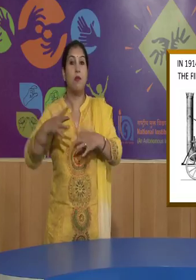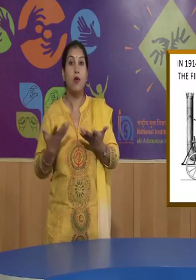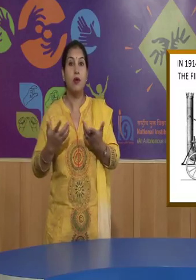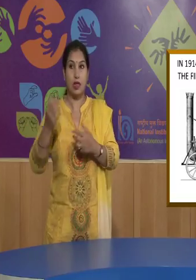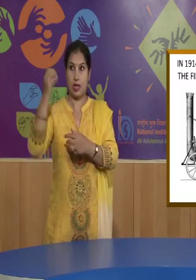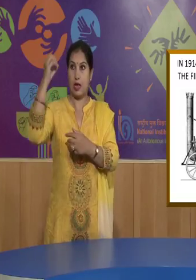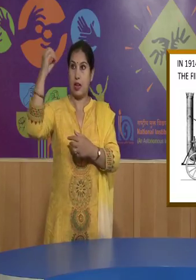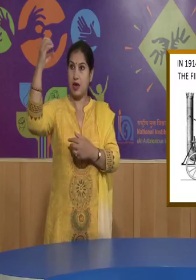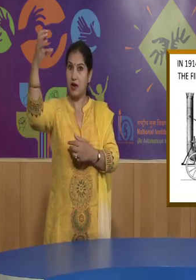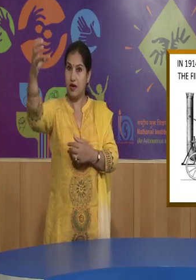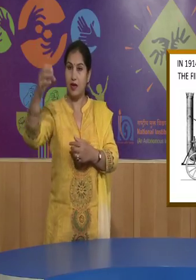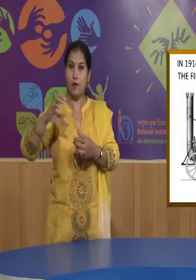motor.